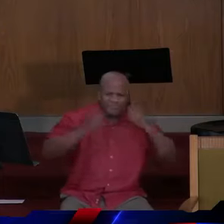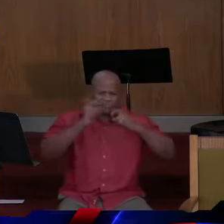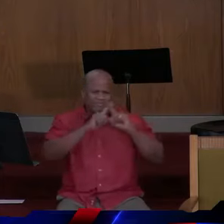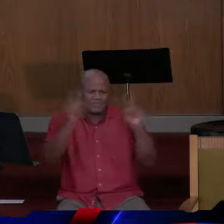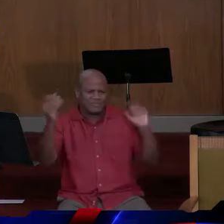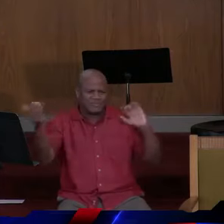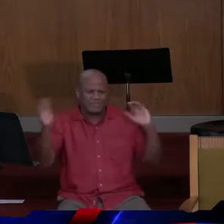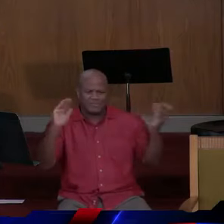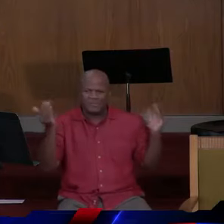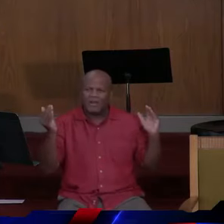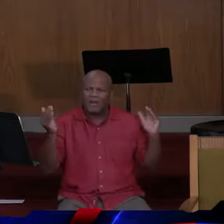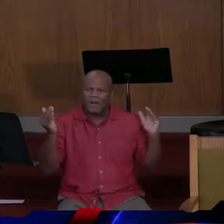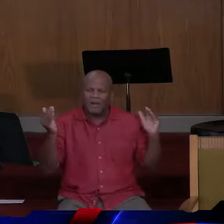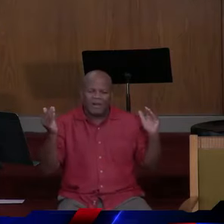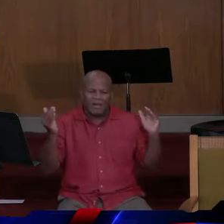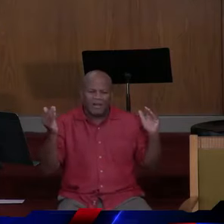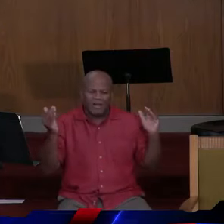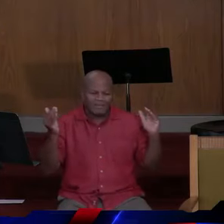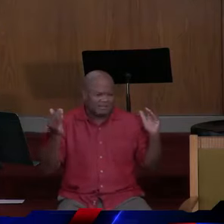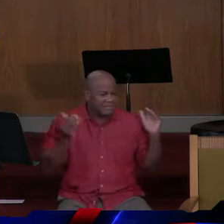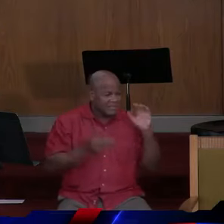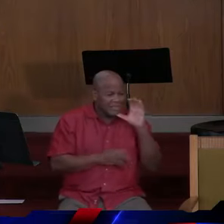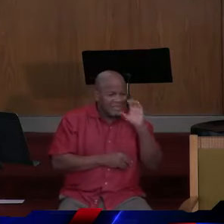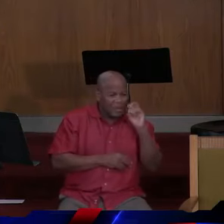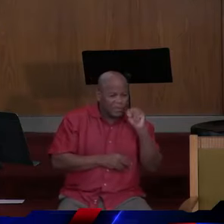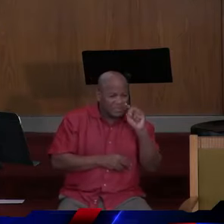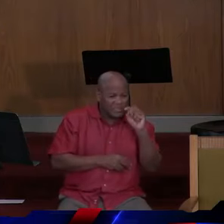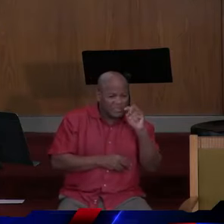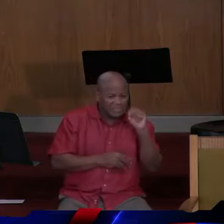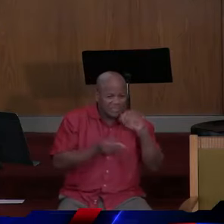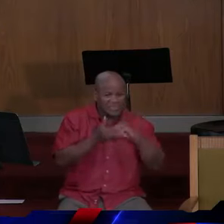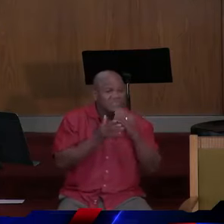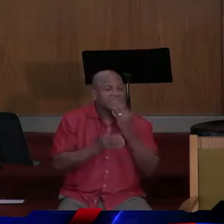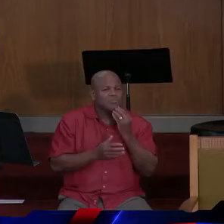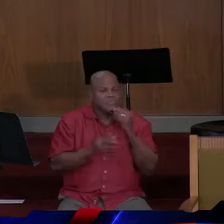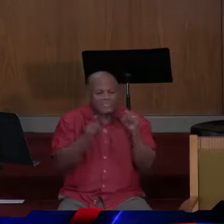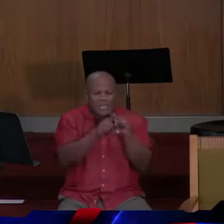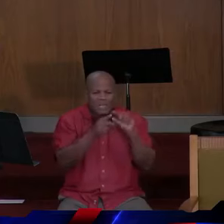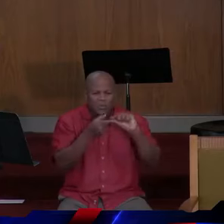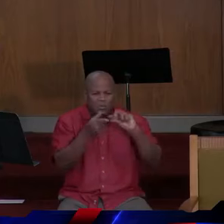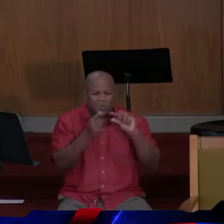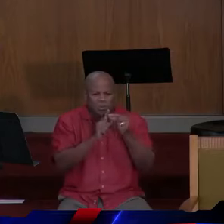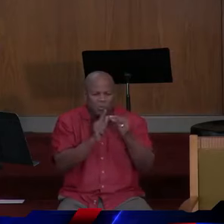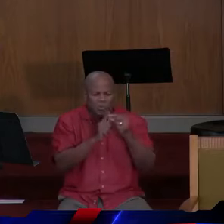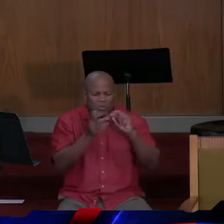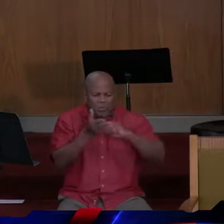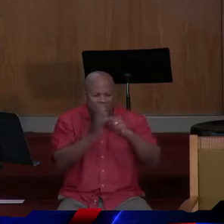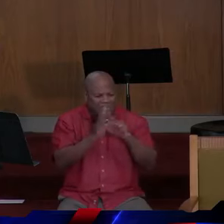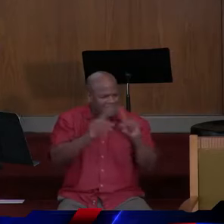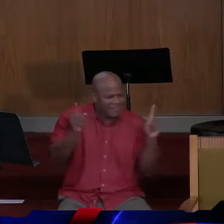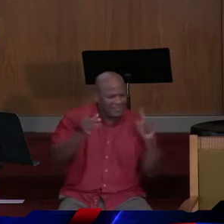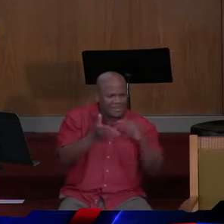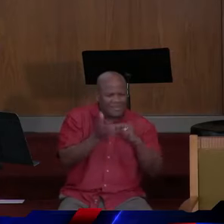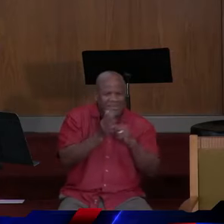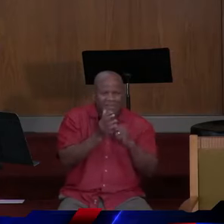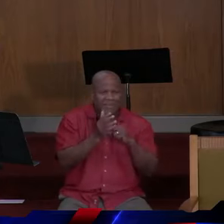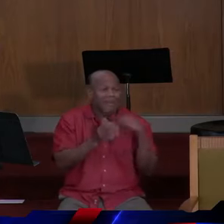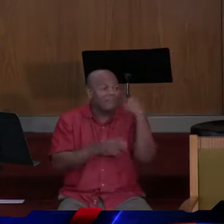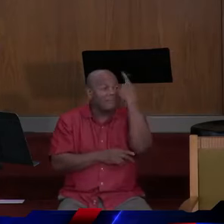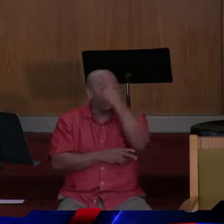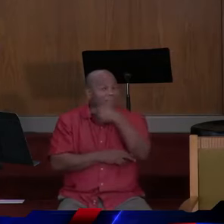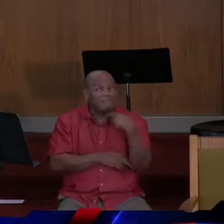The countenance in the Hebrew means, it's the same word, but it's a different context. It means